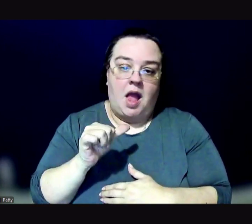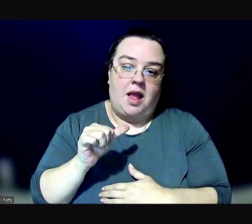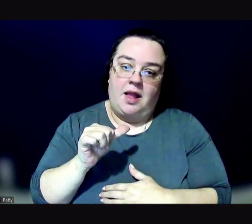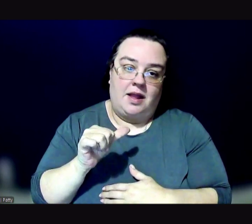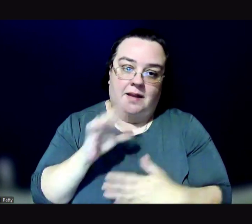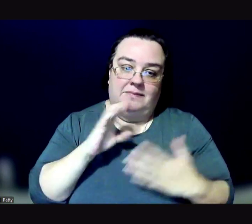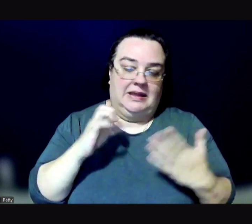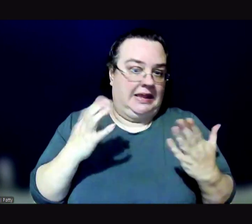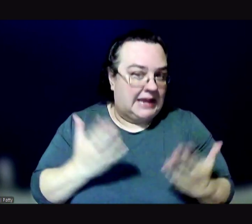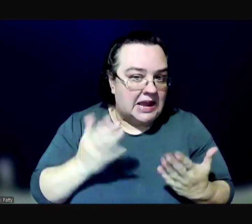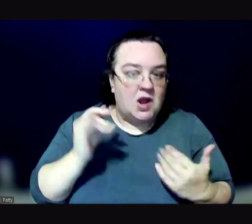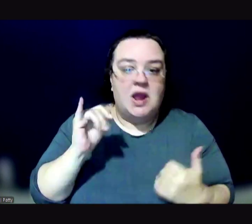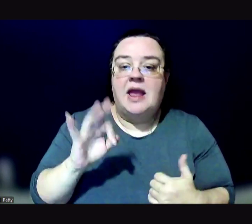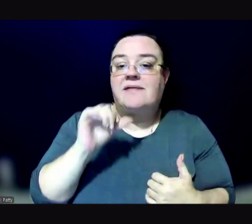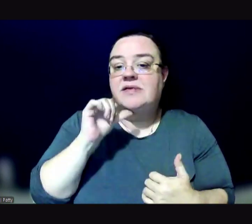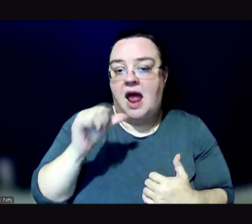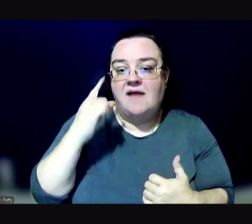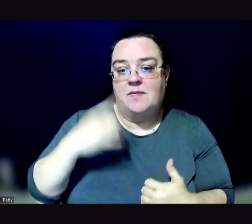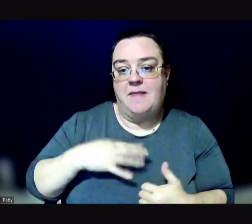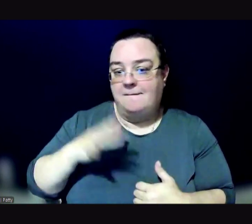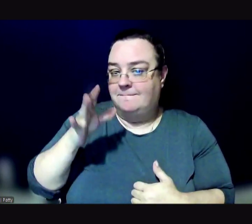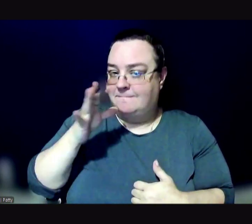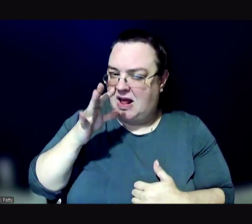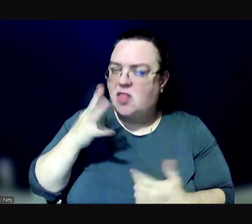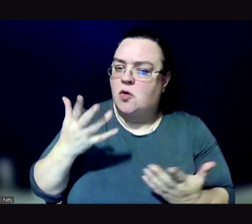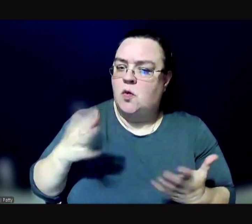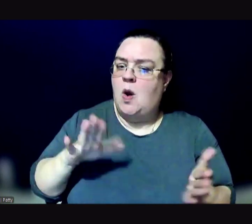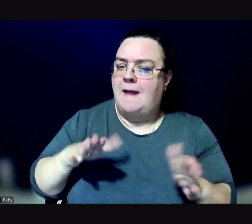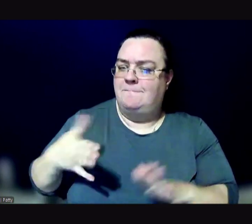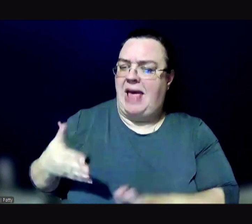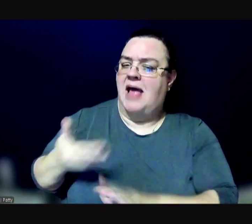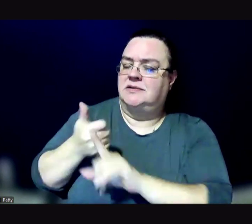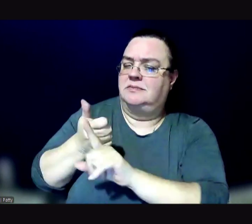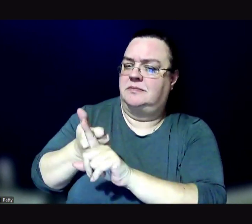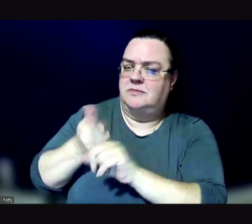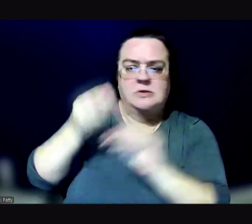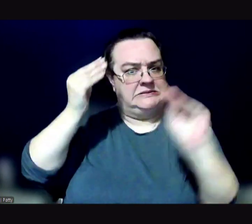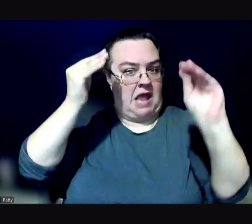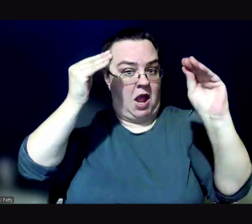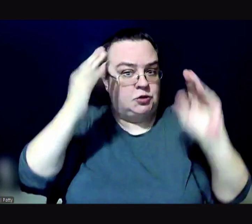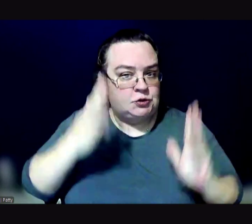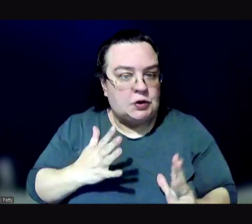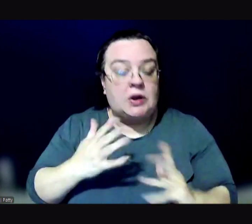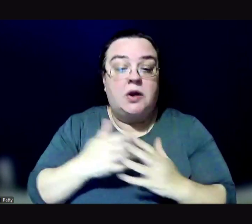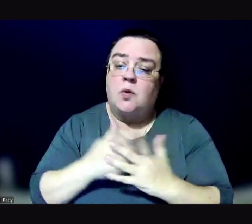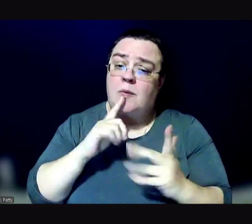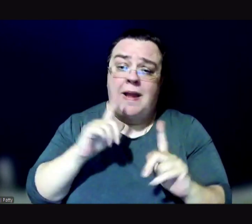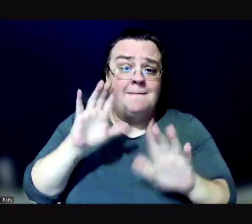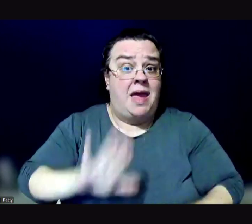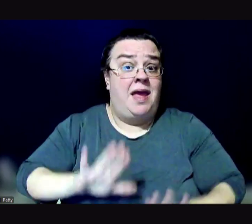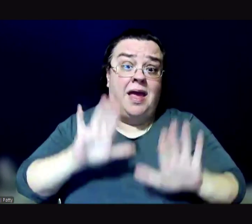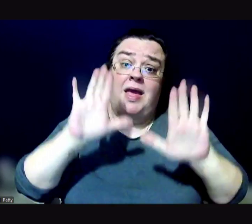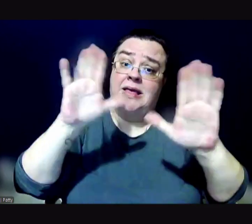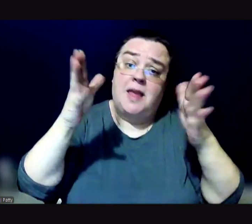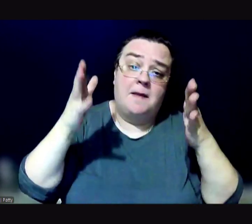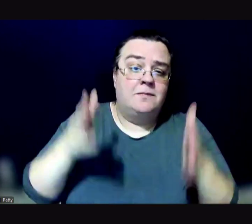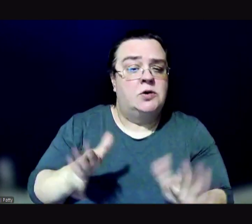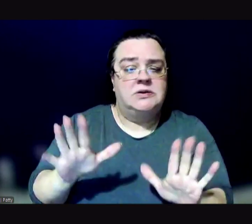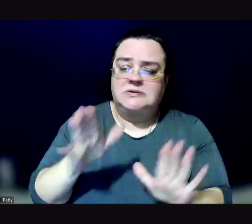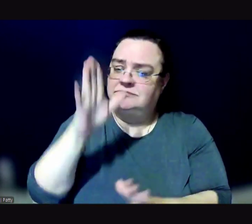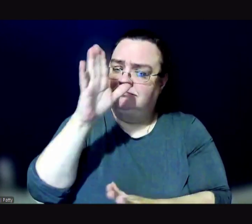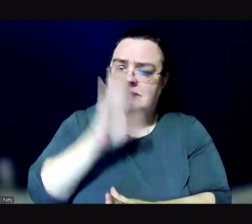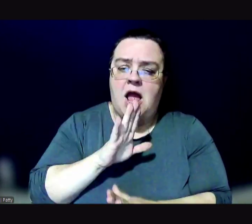late mother, who was an educator, was a amazing person. God rest her soul.